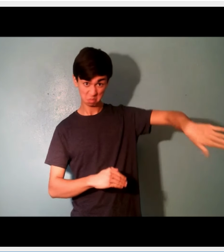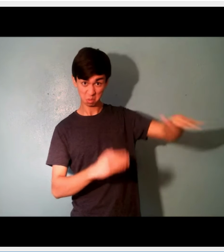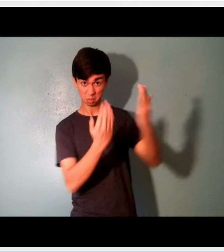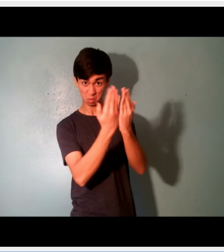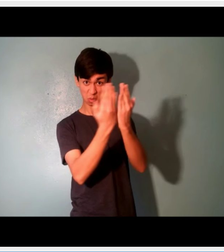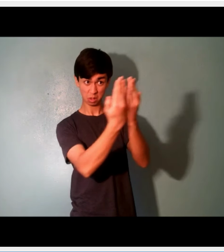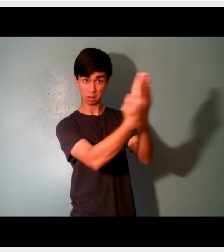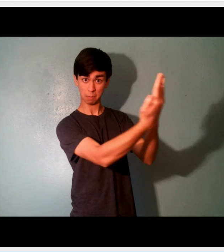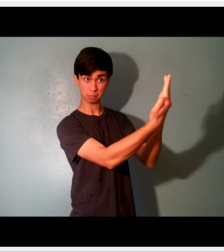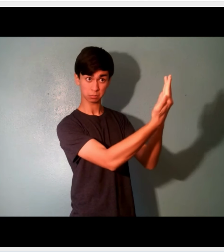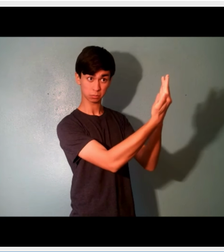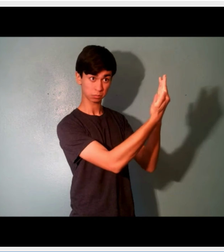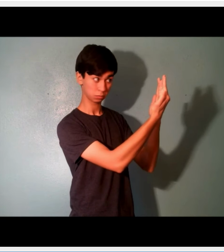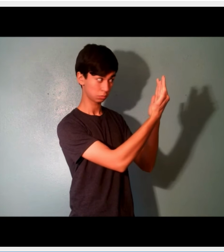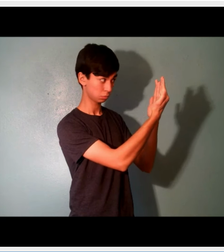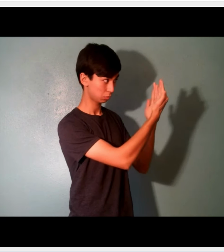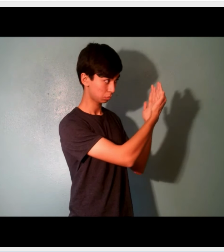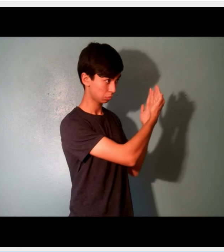There's an elevator.